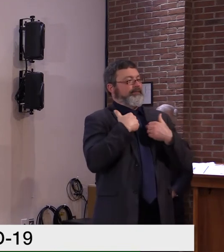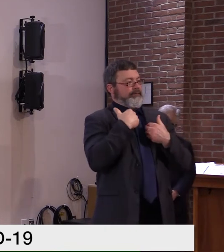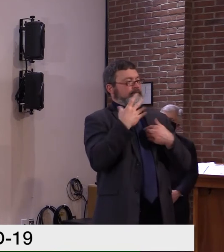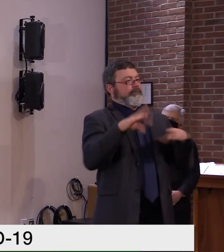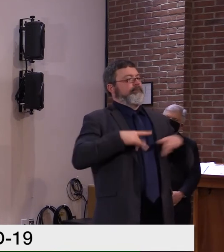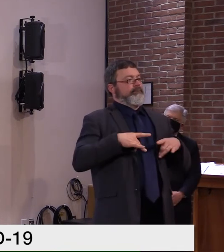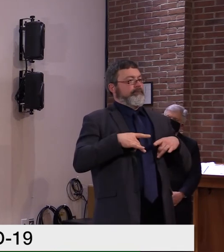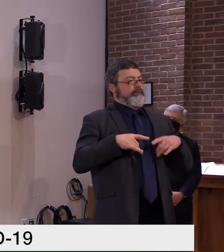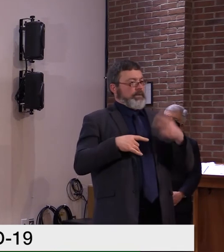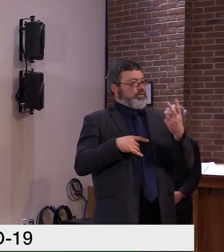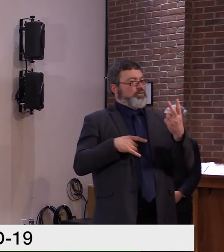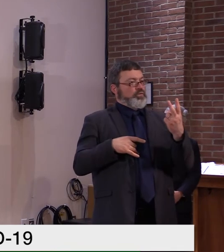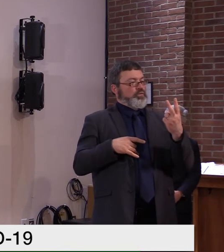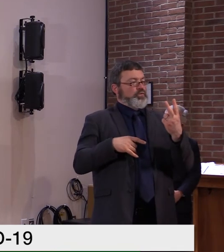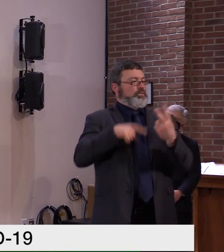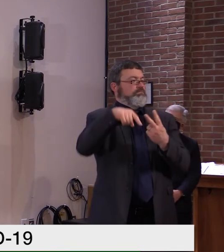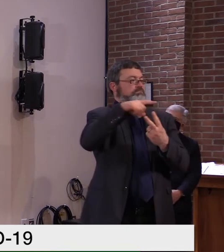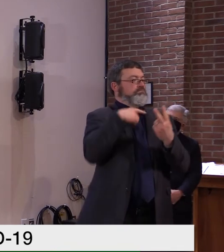it doesn't evolve further.